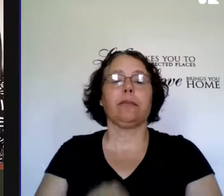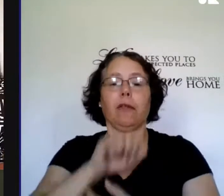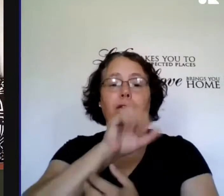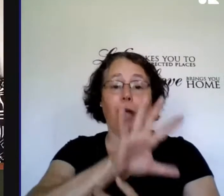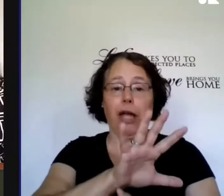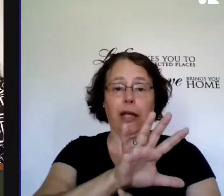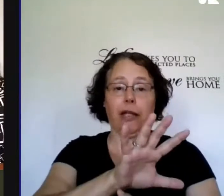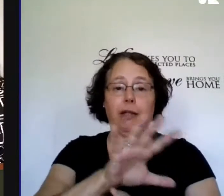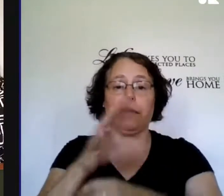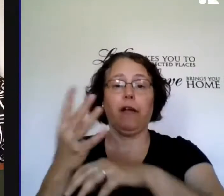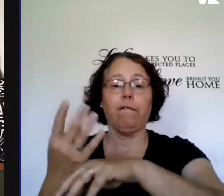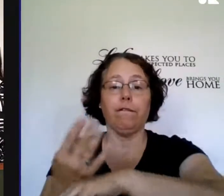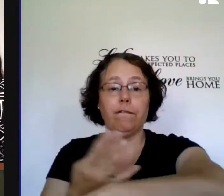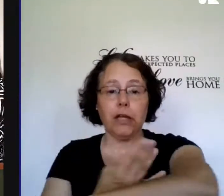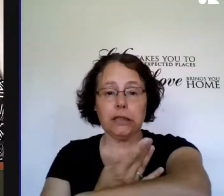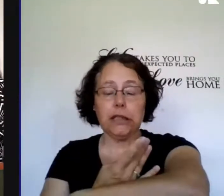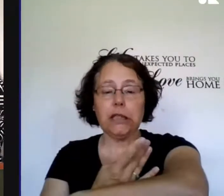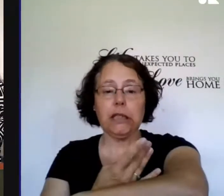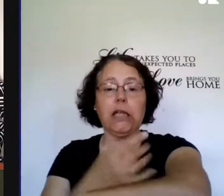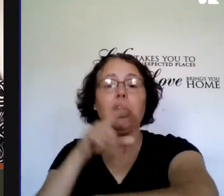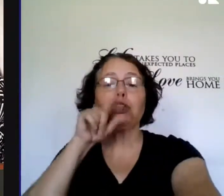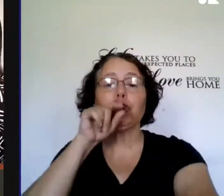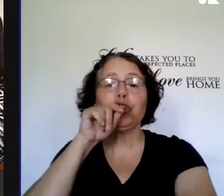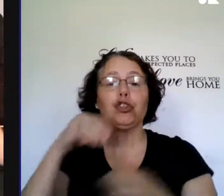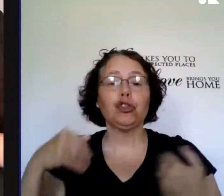5 Fuzzy Chicks.